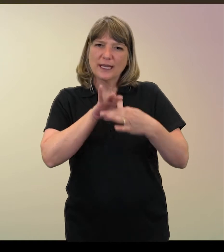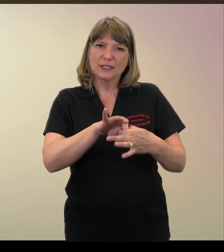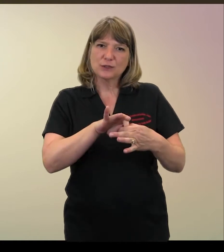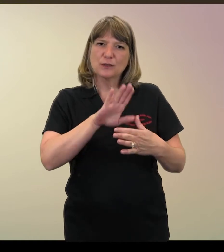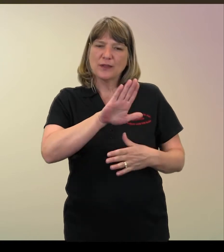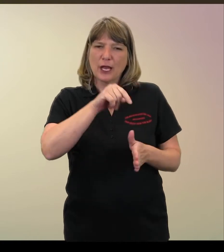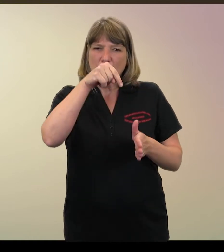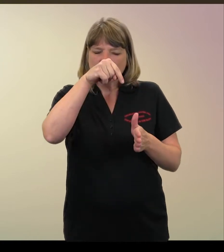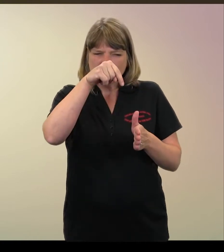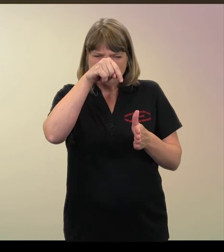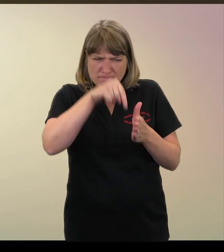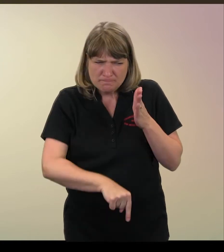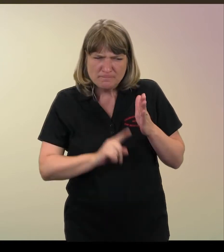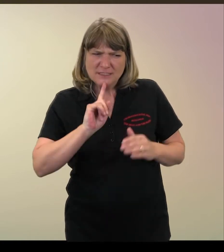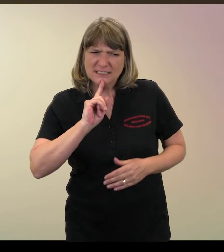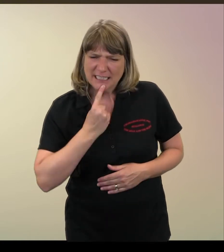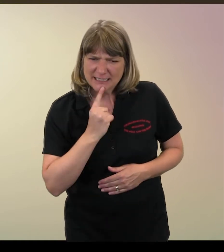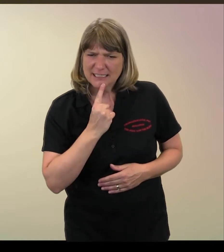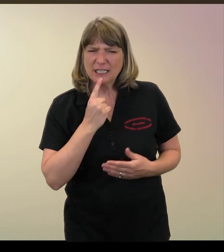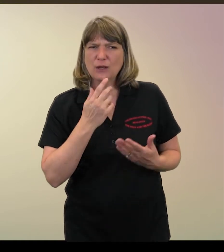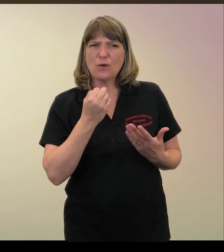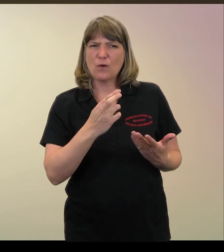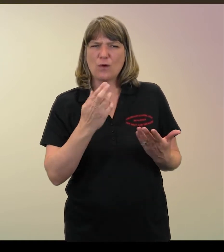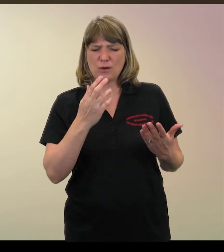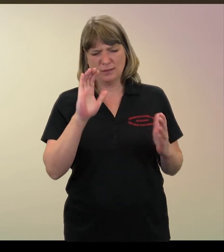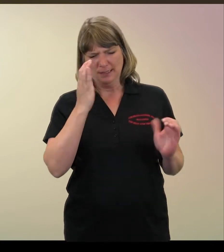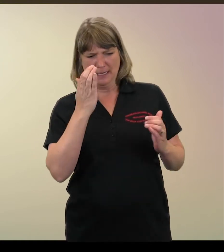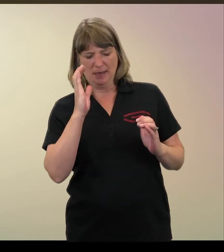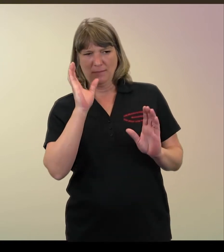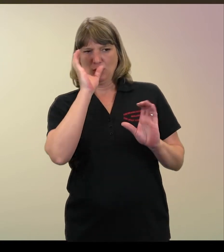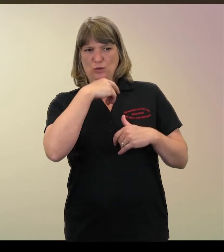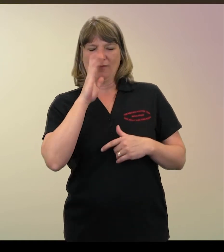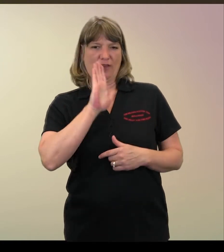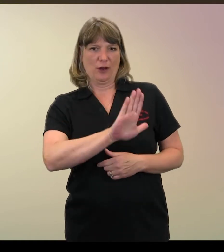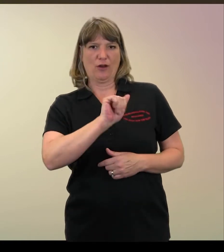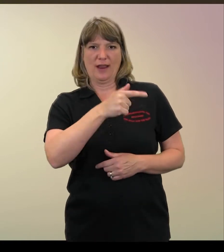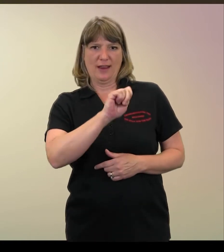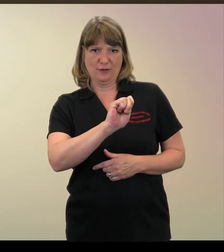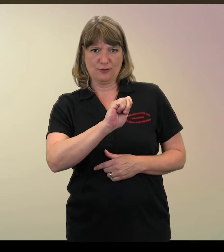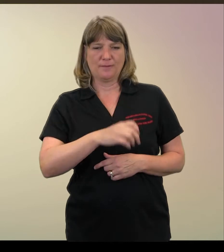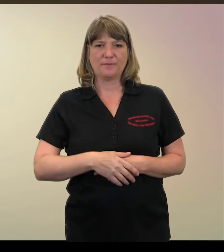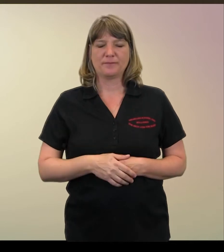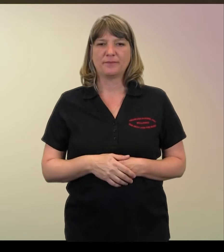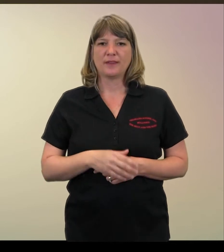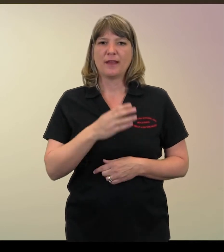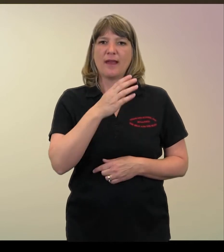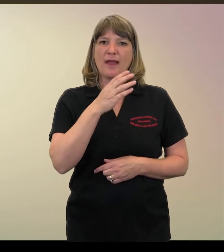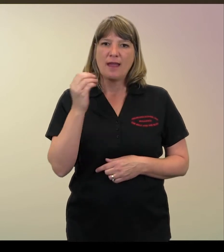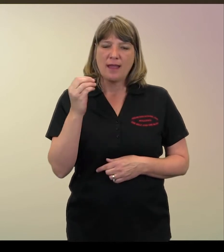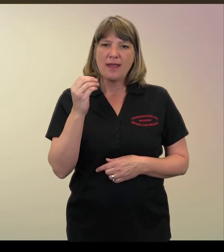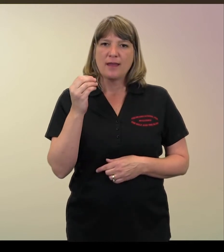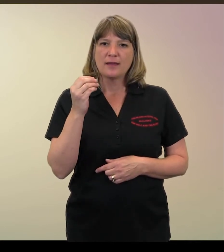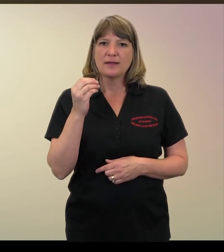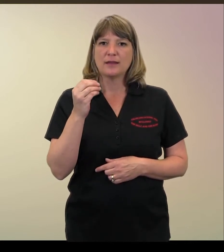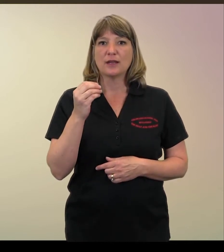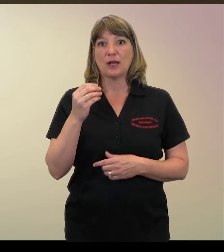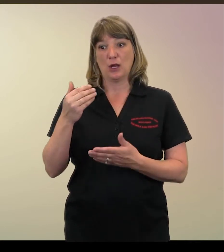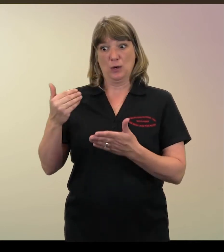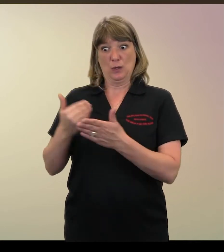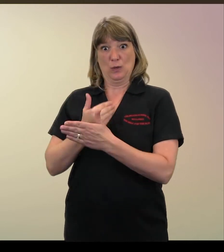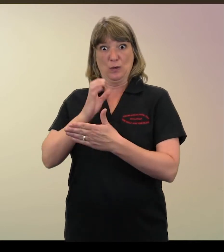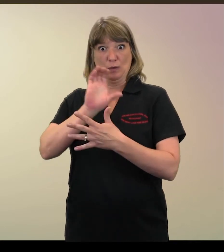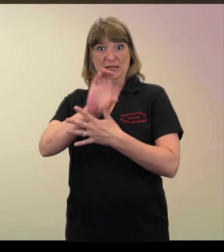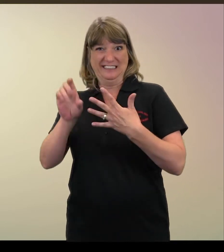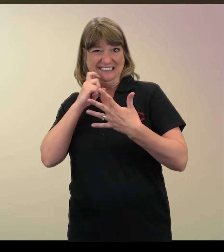abnormal in terms of the intensity, or things that seem unusual for the child's age. And